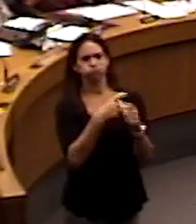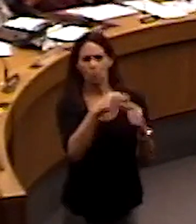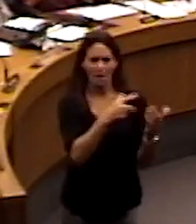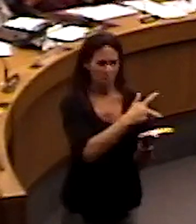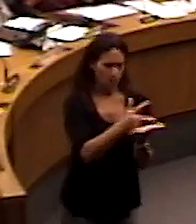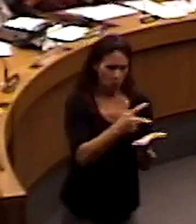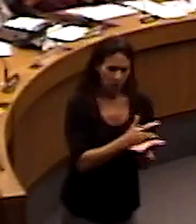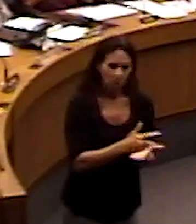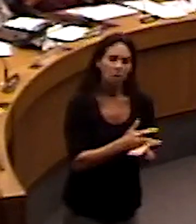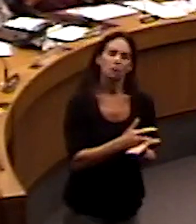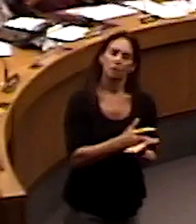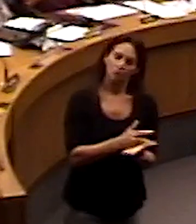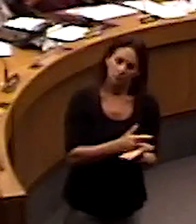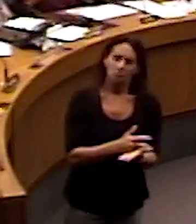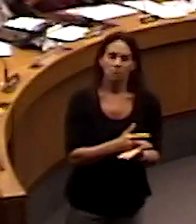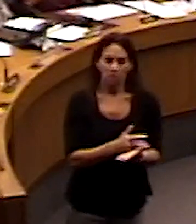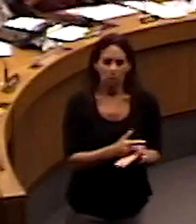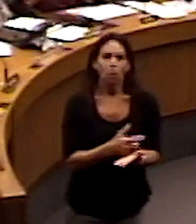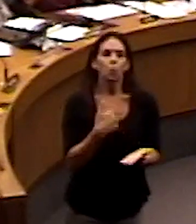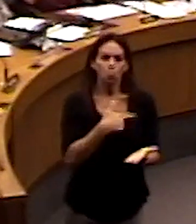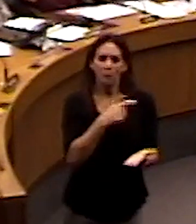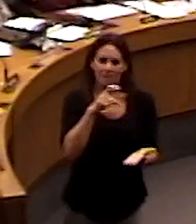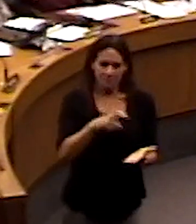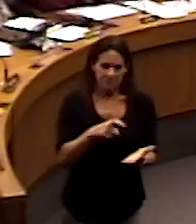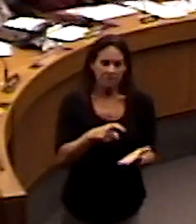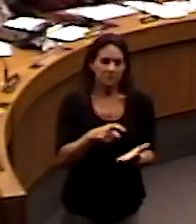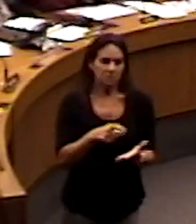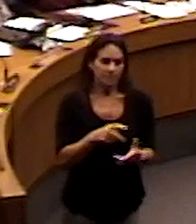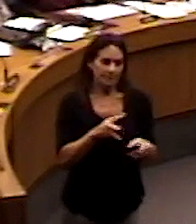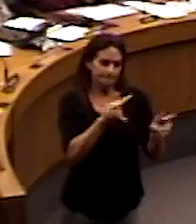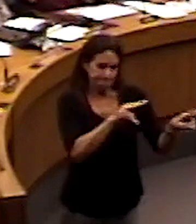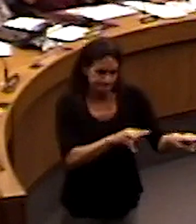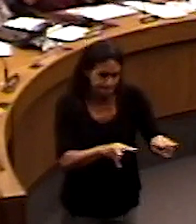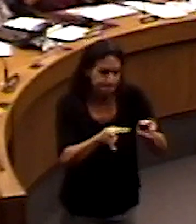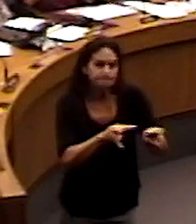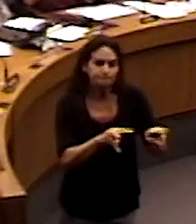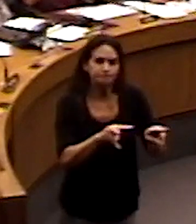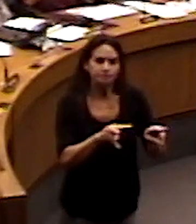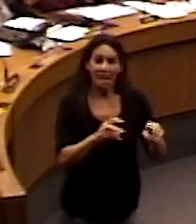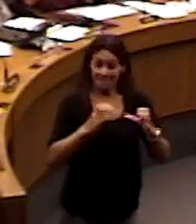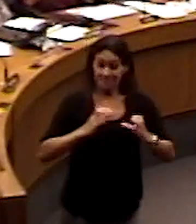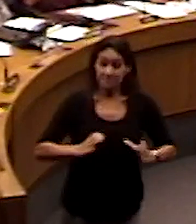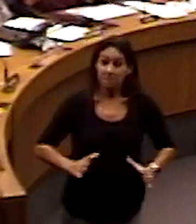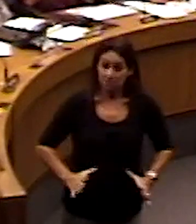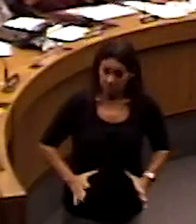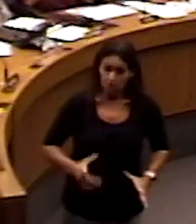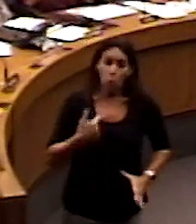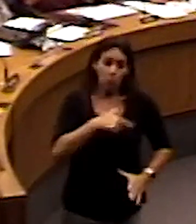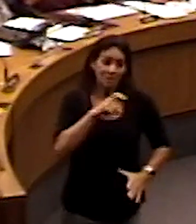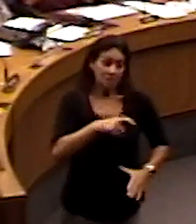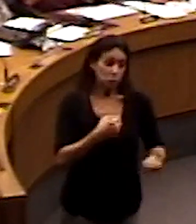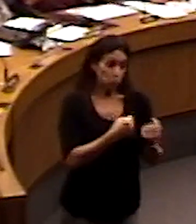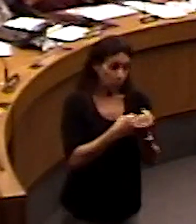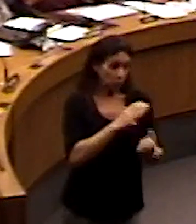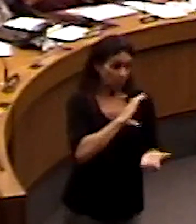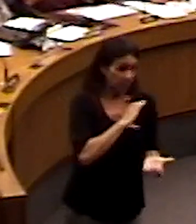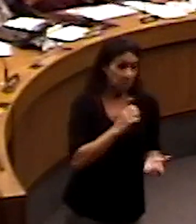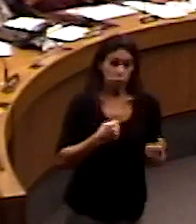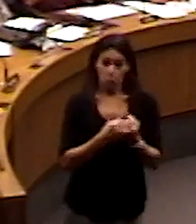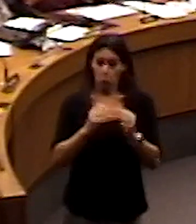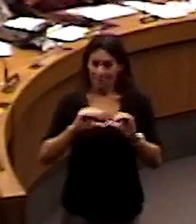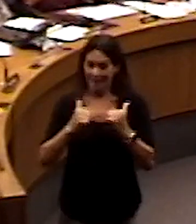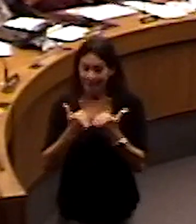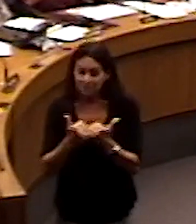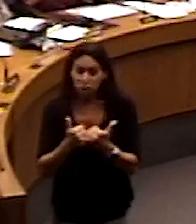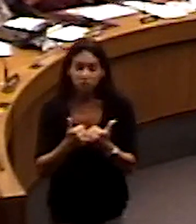We have to be diligent. We have to be diligent as citizens. We have to support our police. We have to support our agency. We have